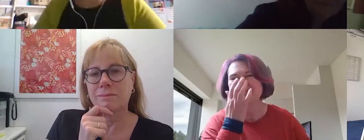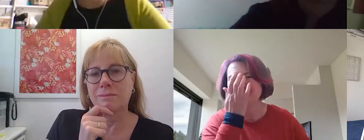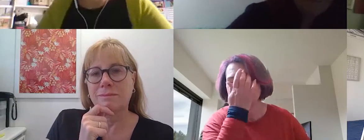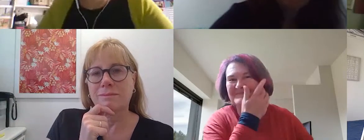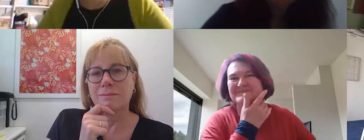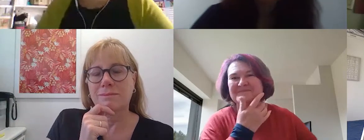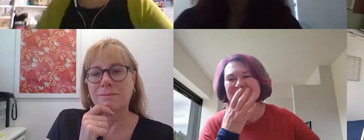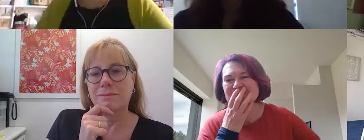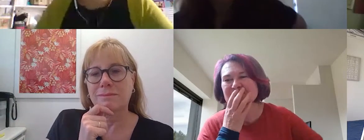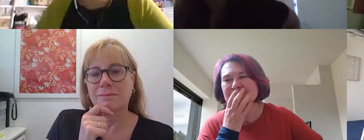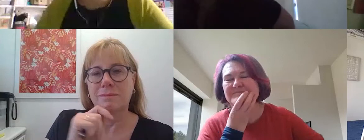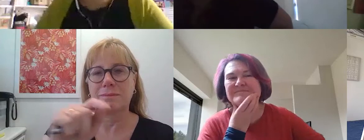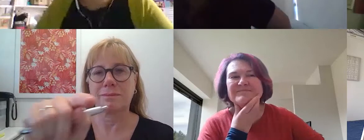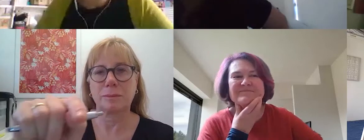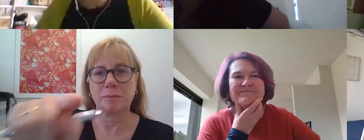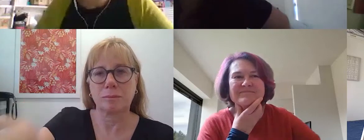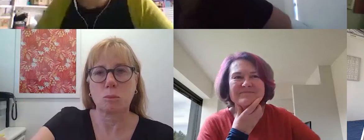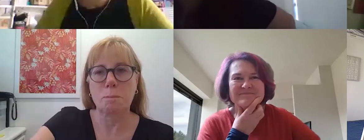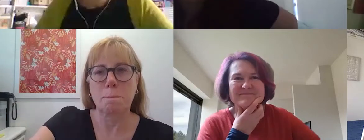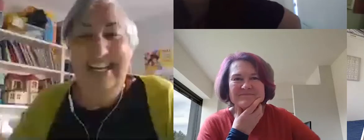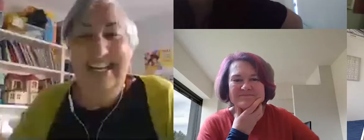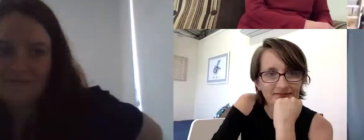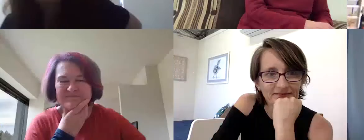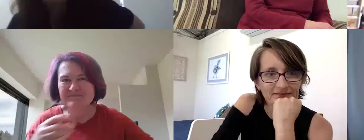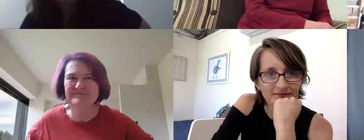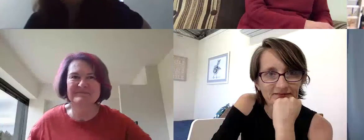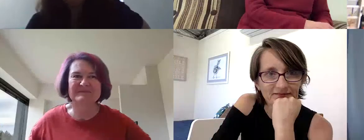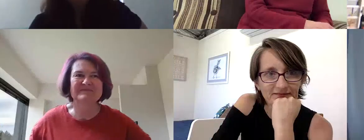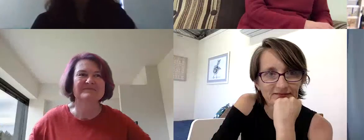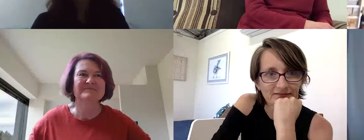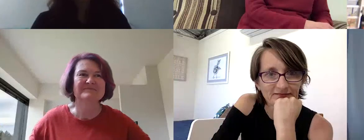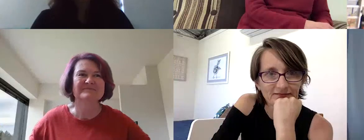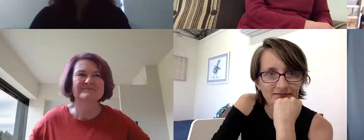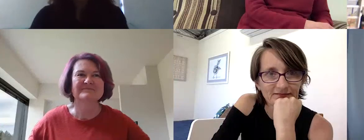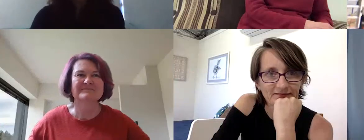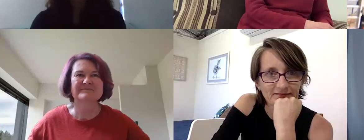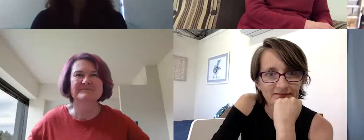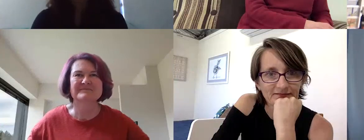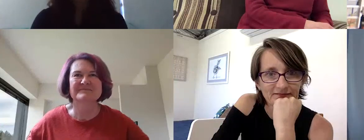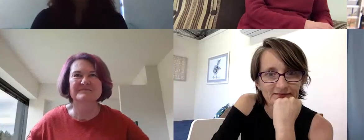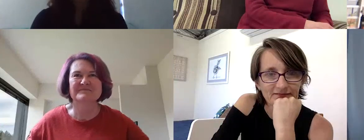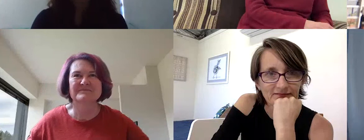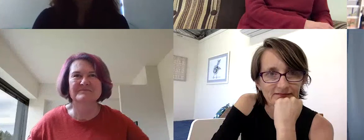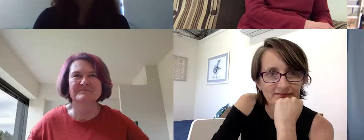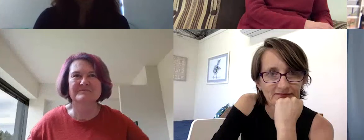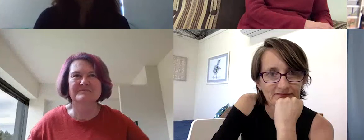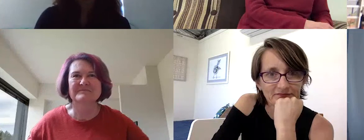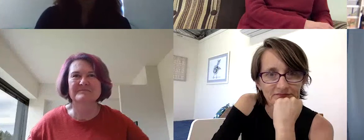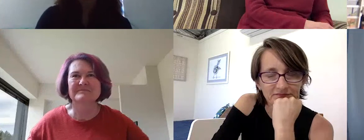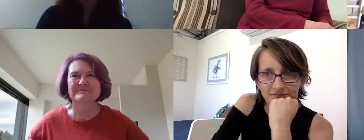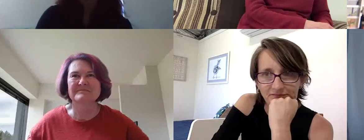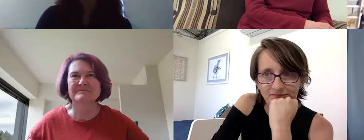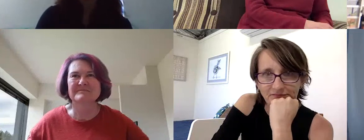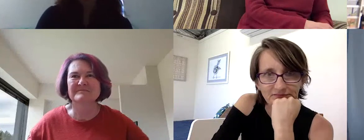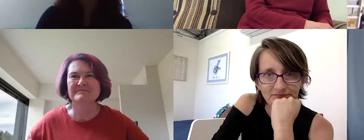something. Yep. If you got, what did we get? We got five sentences. So that was pretty good. We didn't.